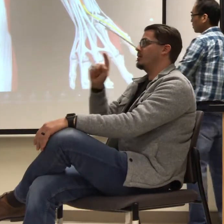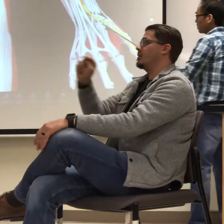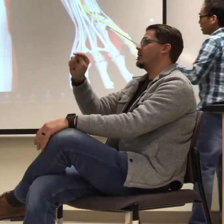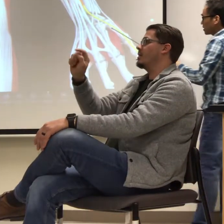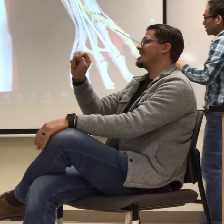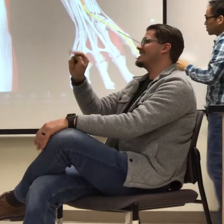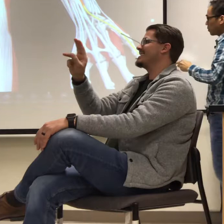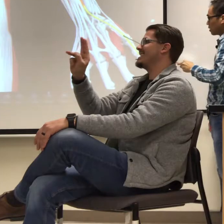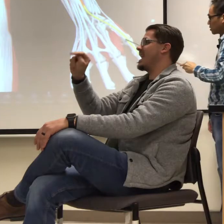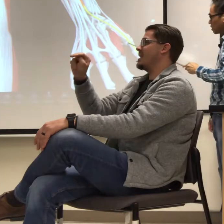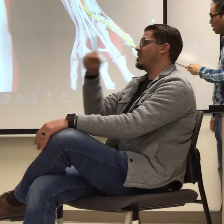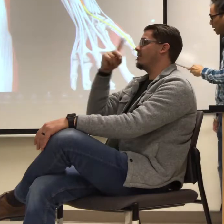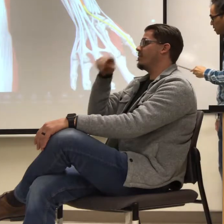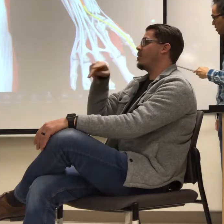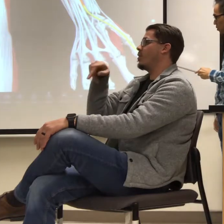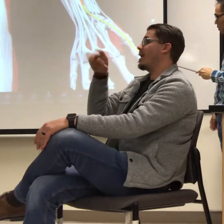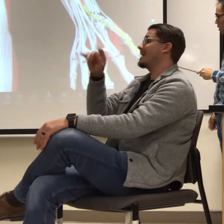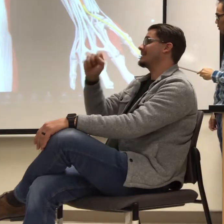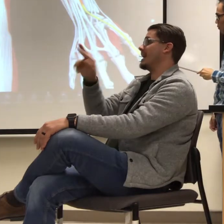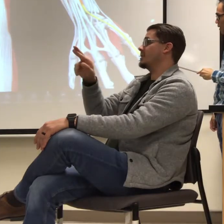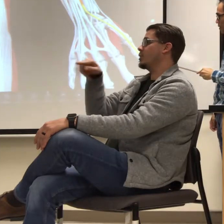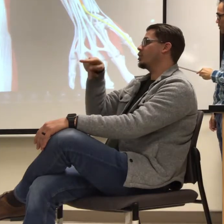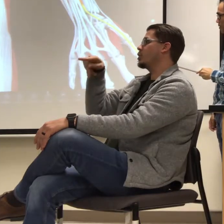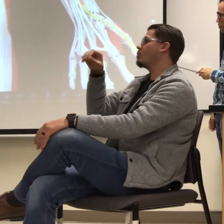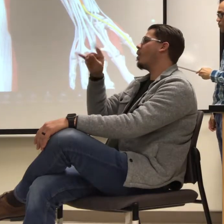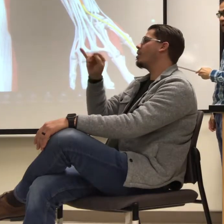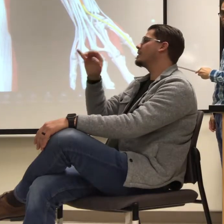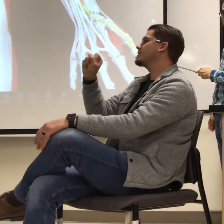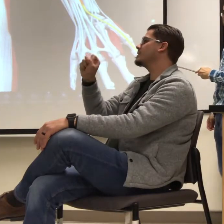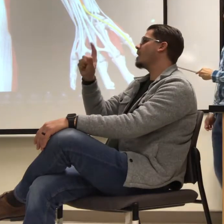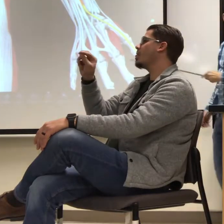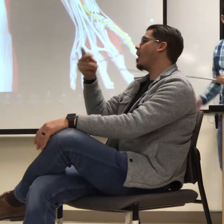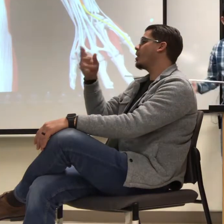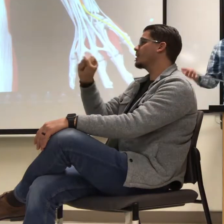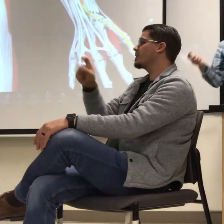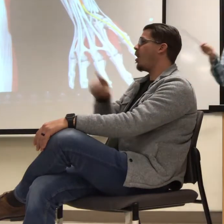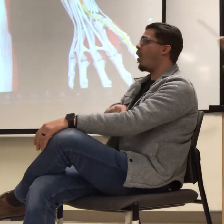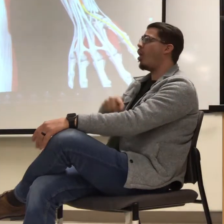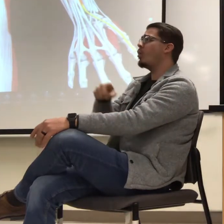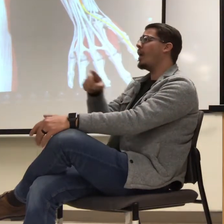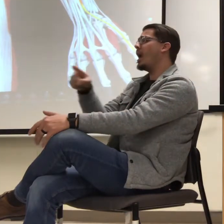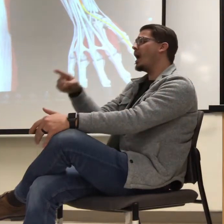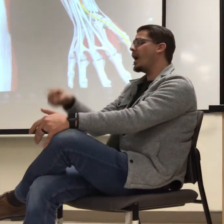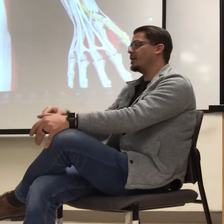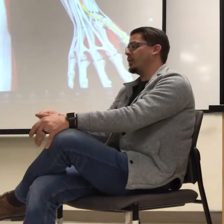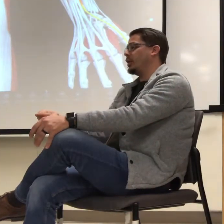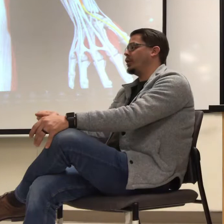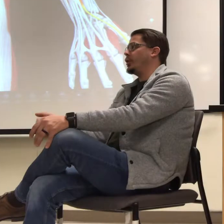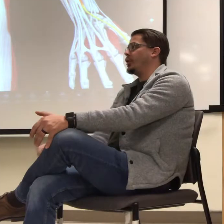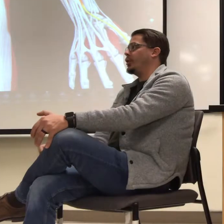of Extensor Pollicis Longus, and it's going all the way to the distal phalanx to extend the thumb. All right, I'm going to move